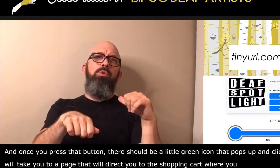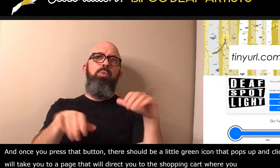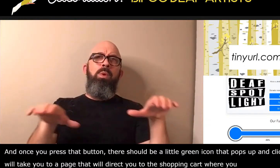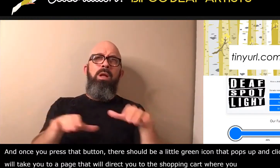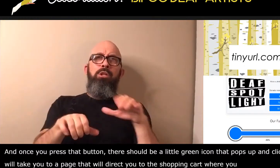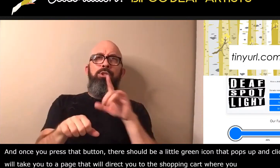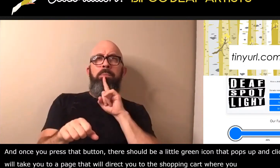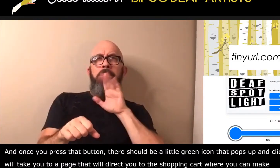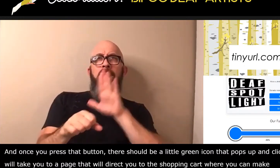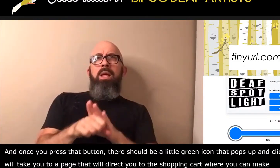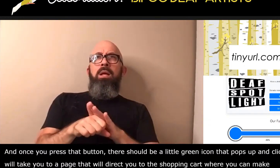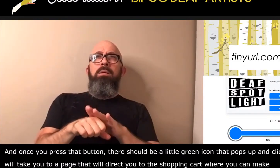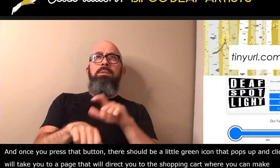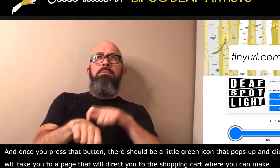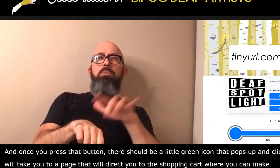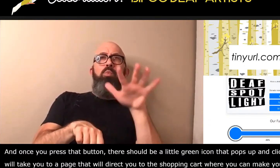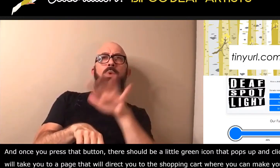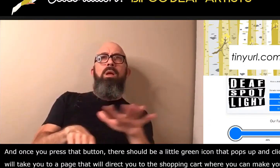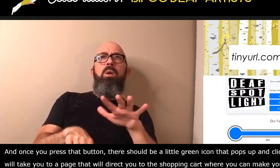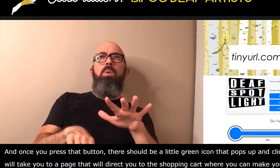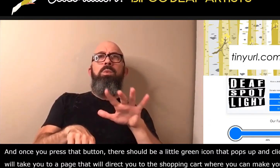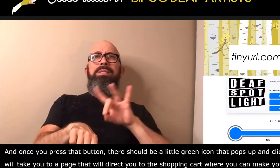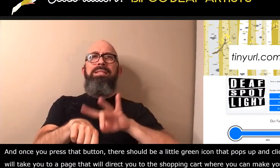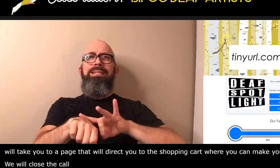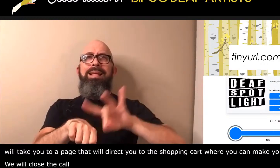We will close the call to action